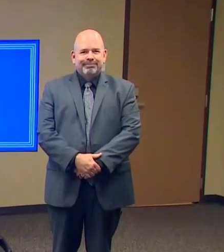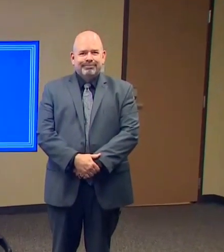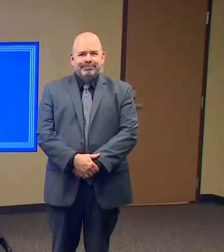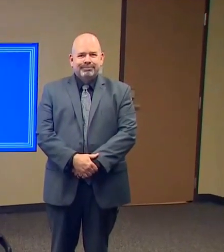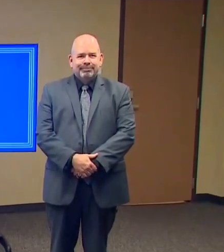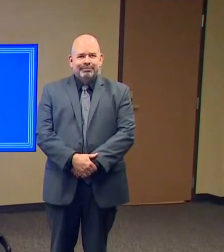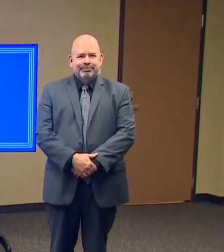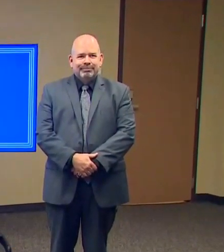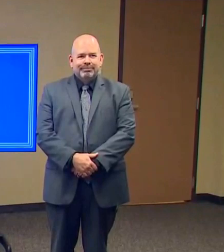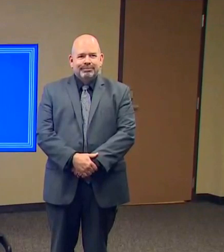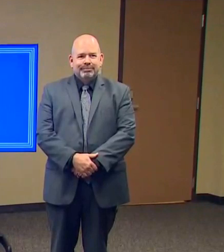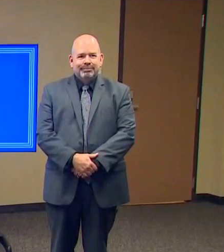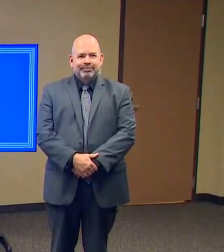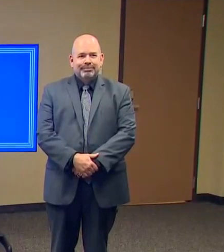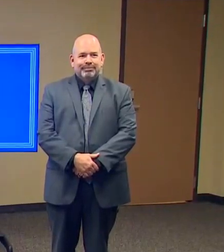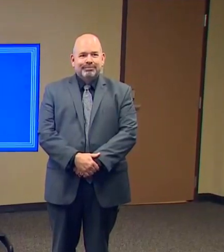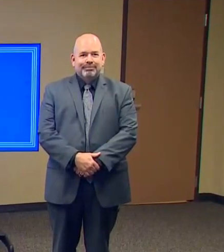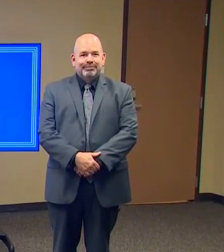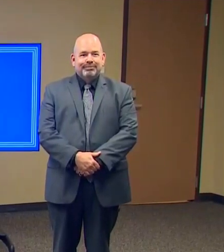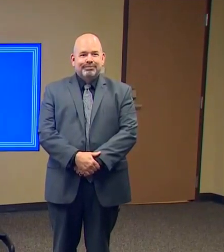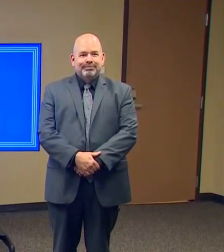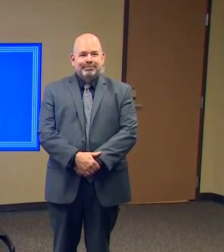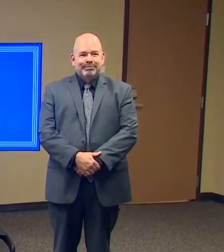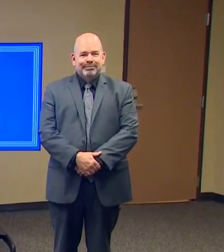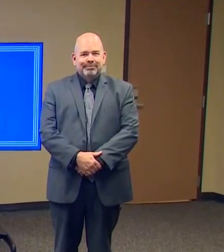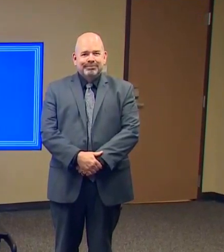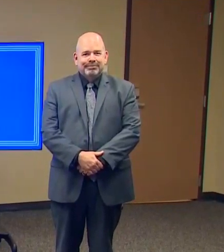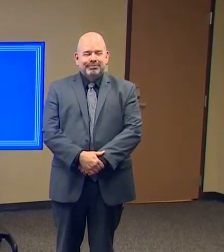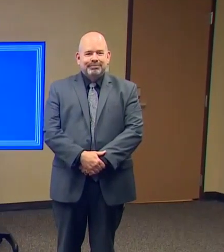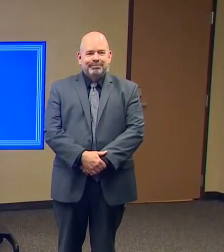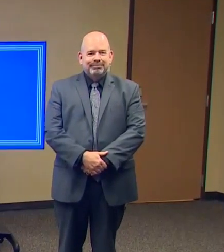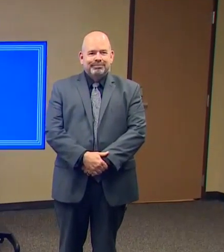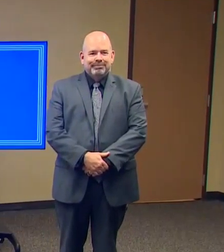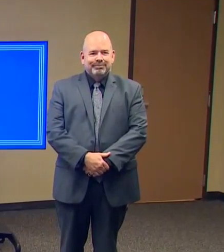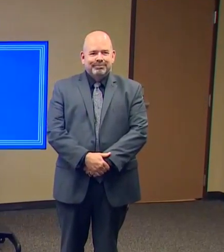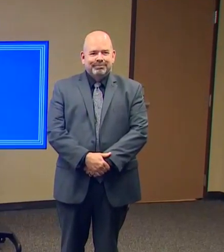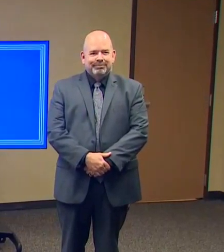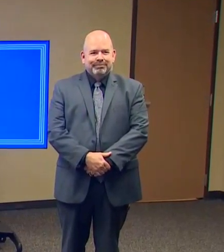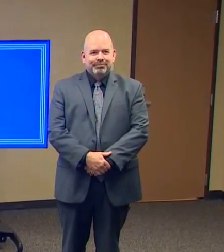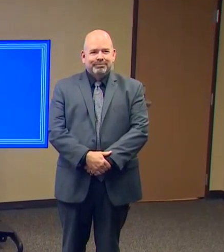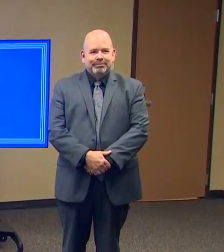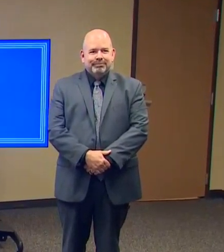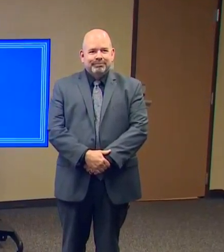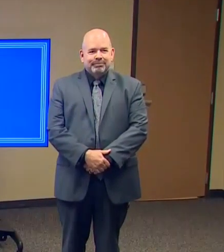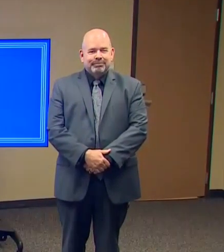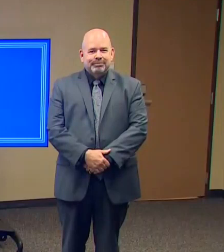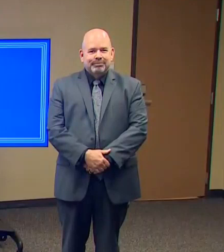It's a bright light. You're set? All right.